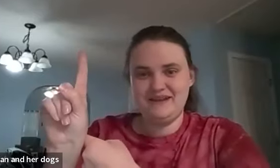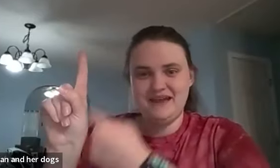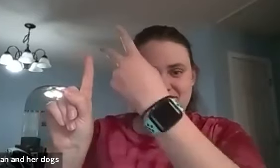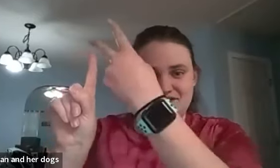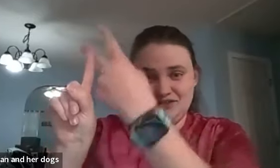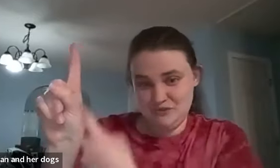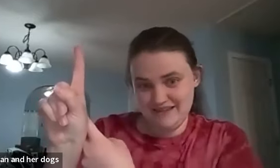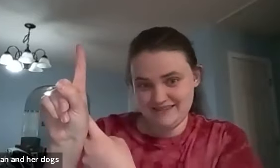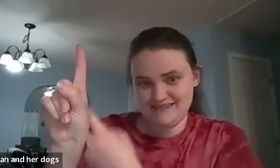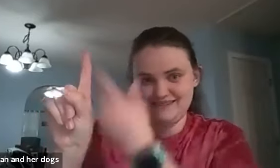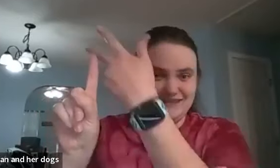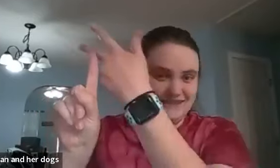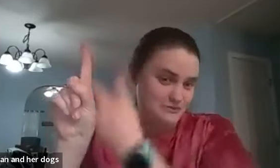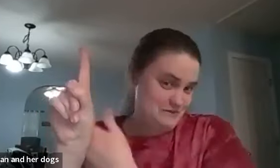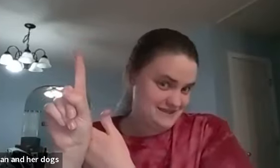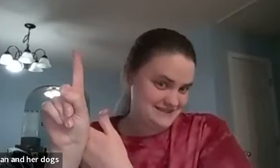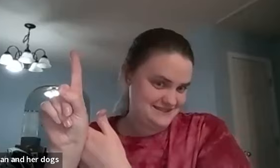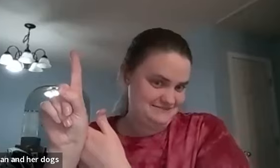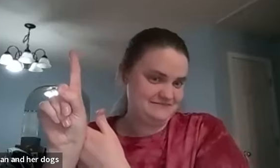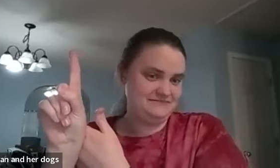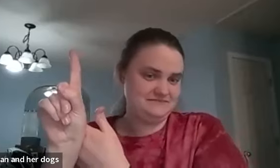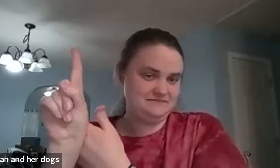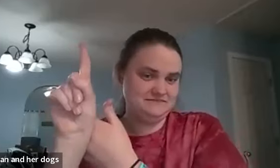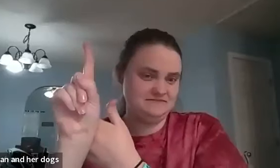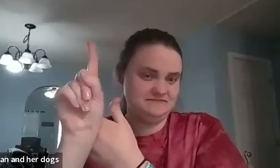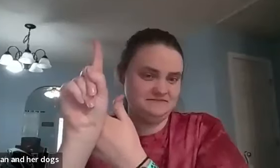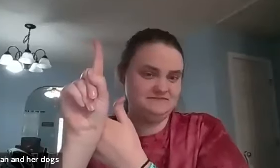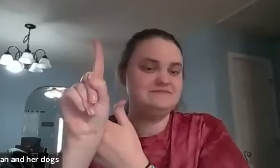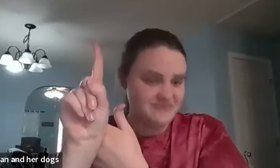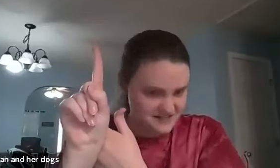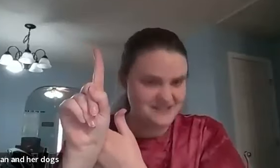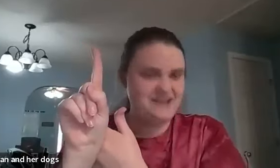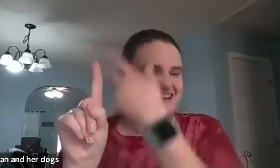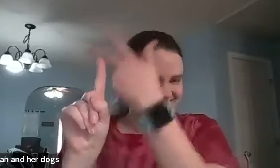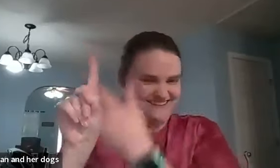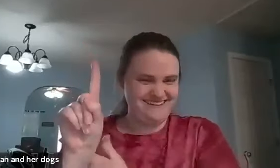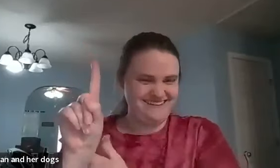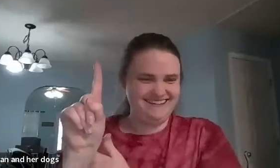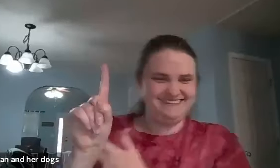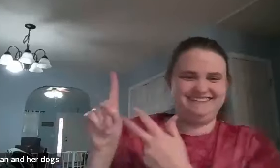have 2 months, 3 months. Mm-hmm. There you go. Yeah, good.